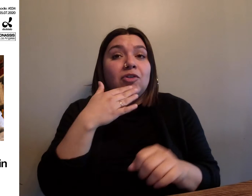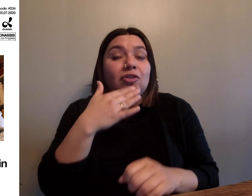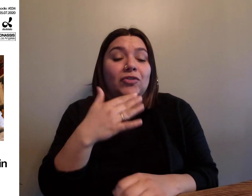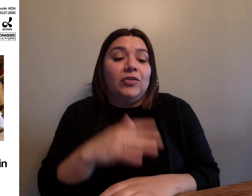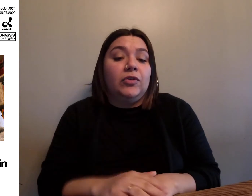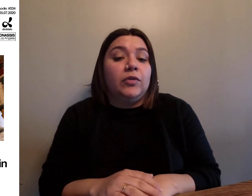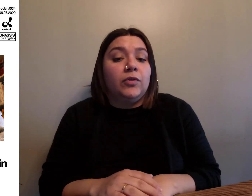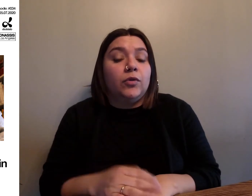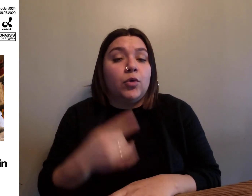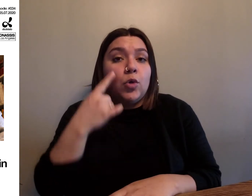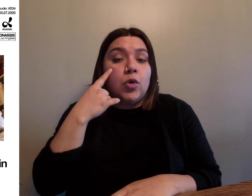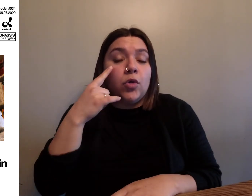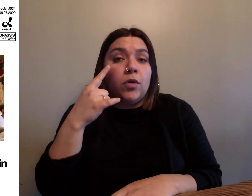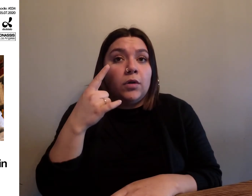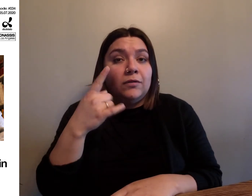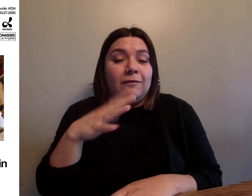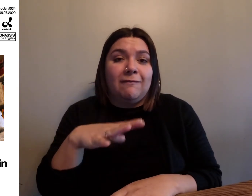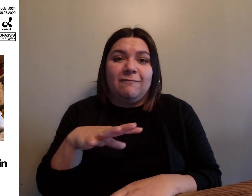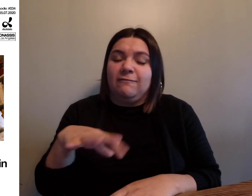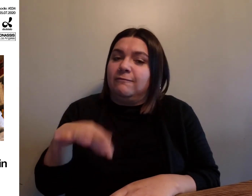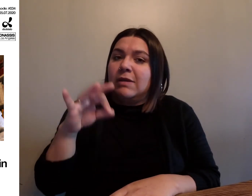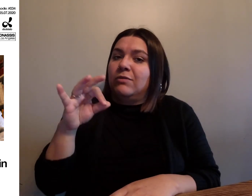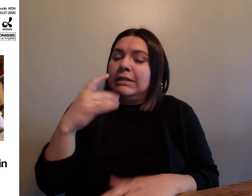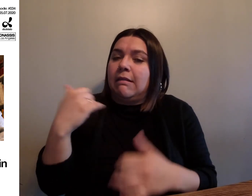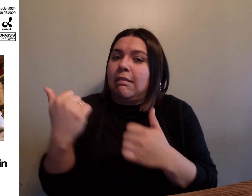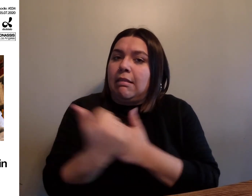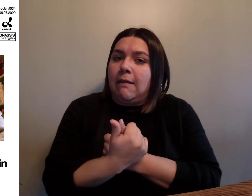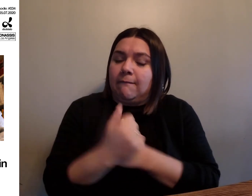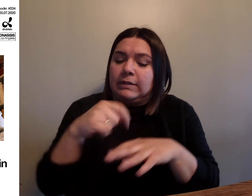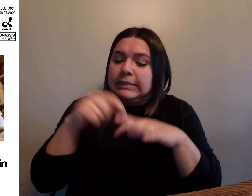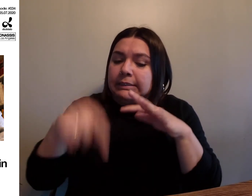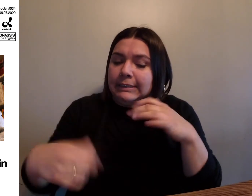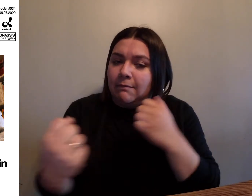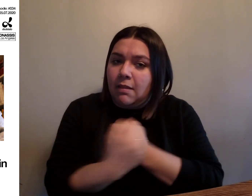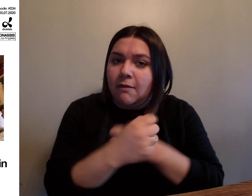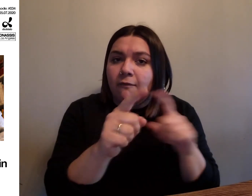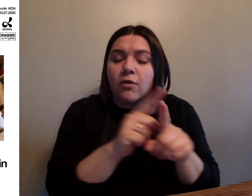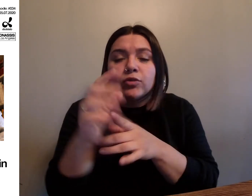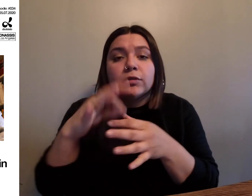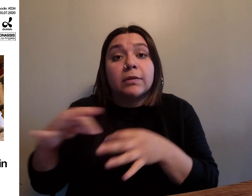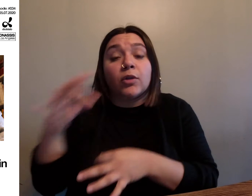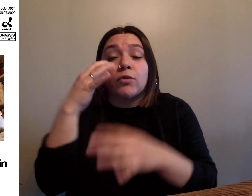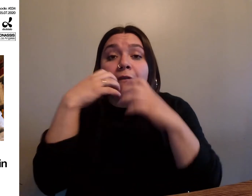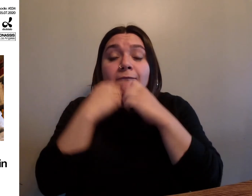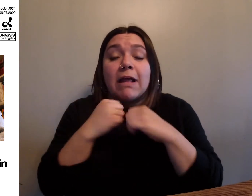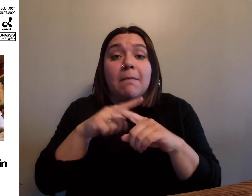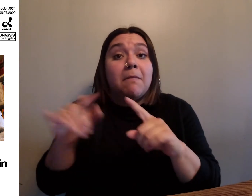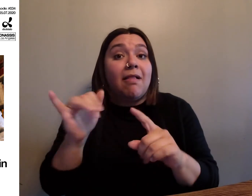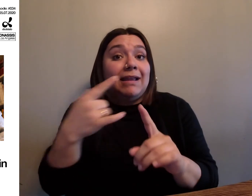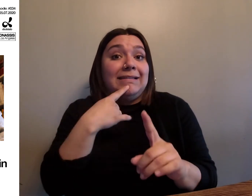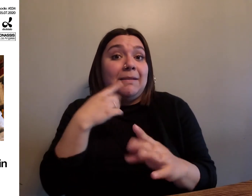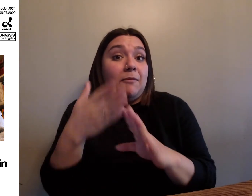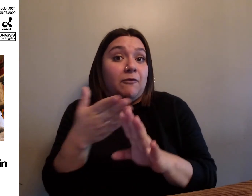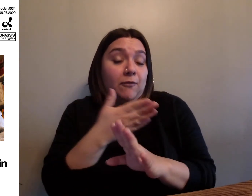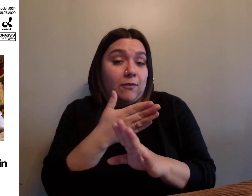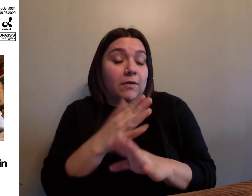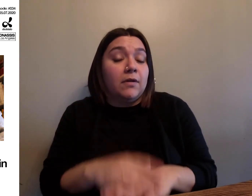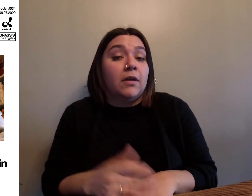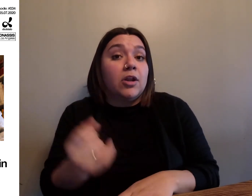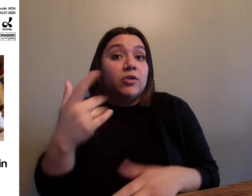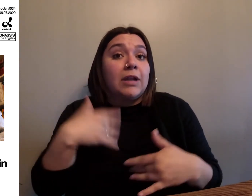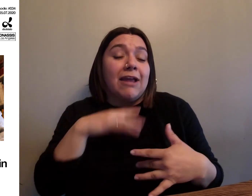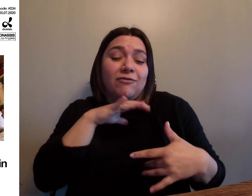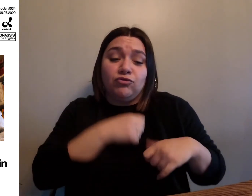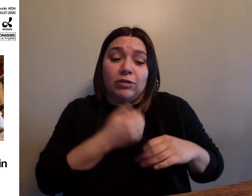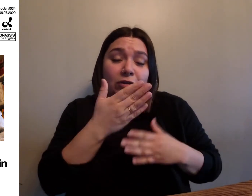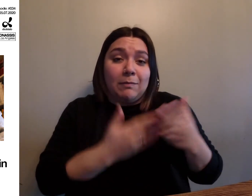of profounder love and profounder spiritual values. But, as I said before, there is